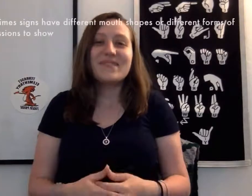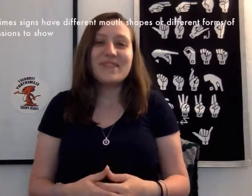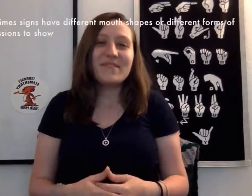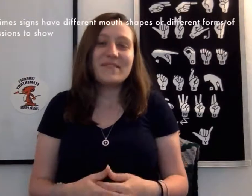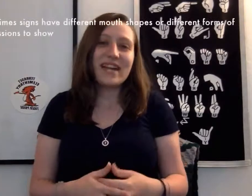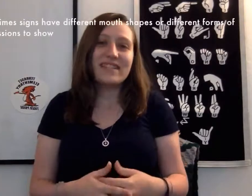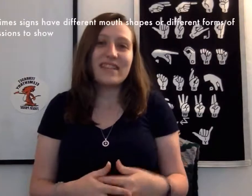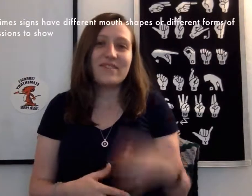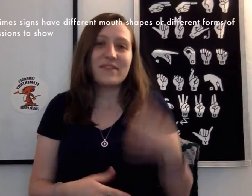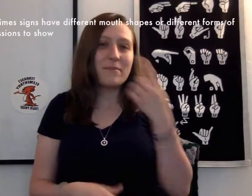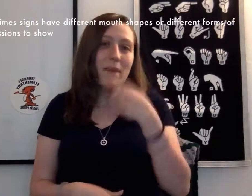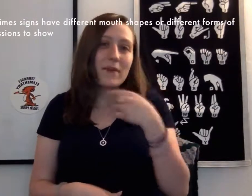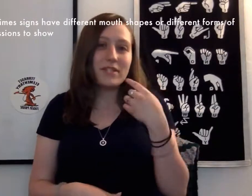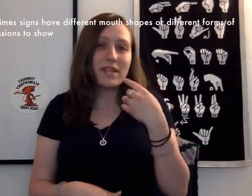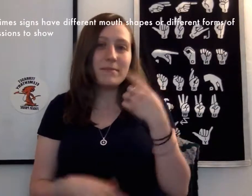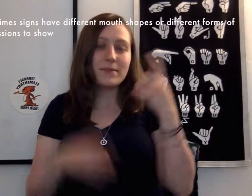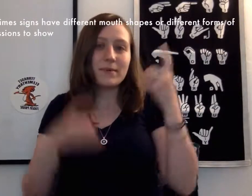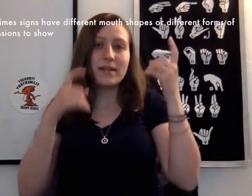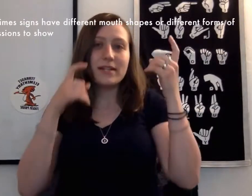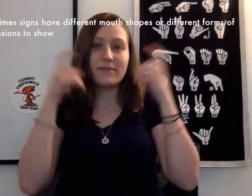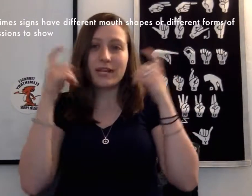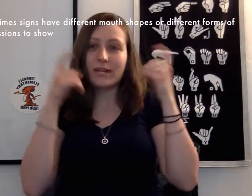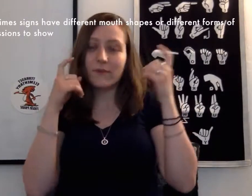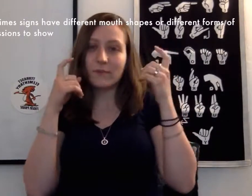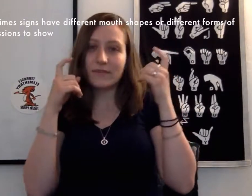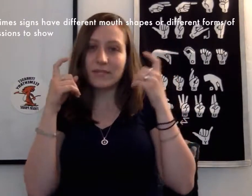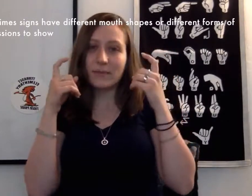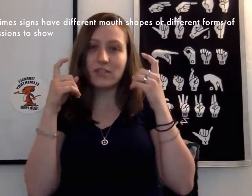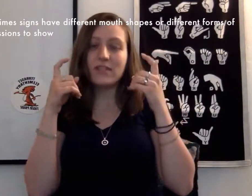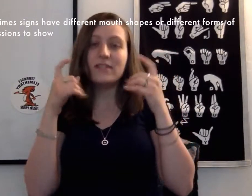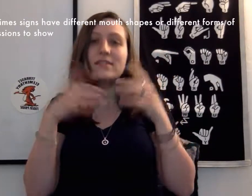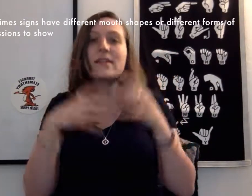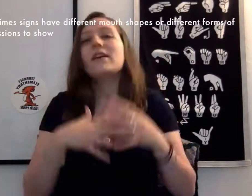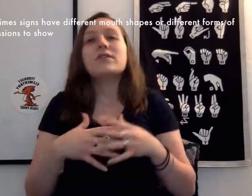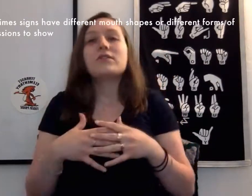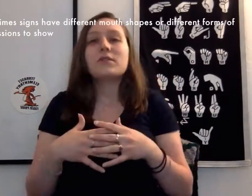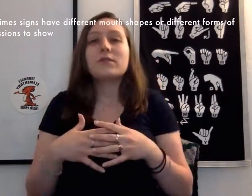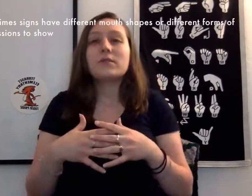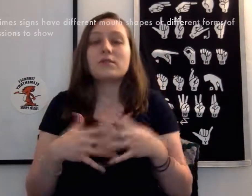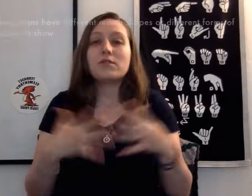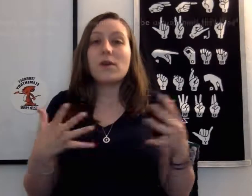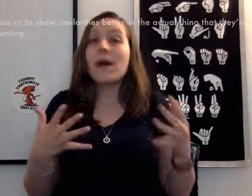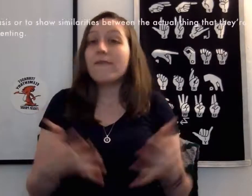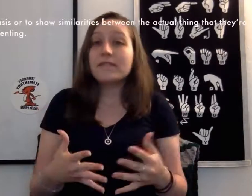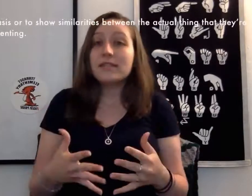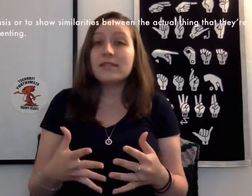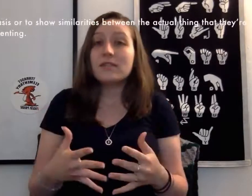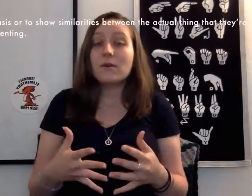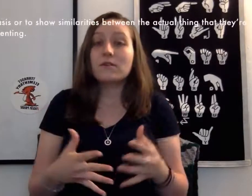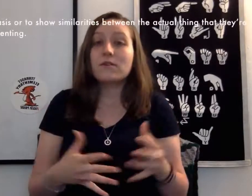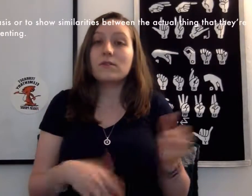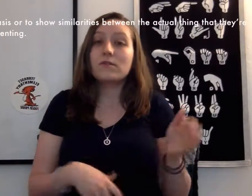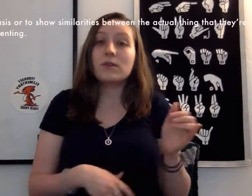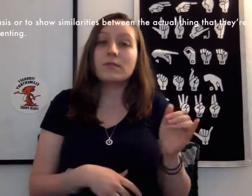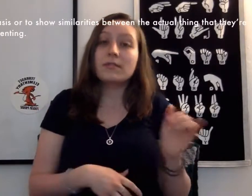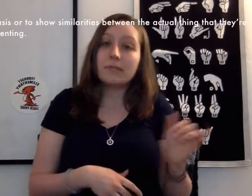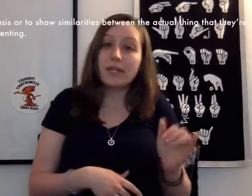Sometimes signs have different mouth shapes or different forms of expressions to show emphasis or to show